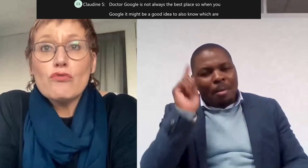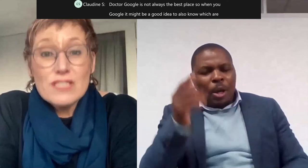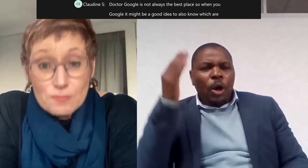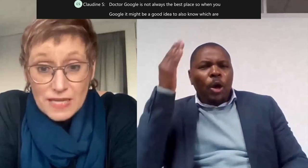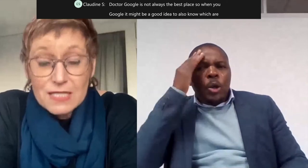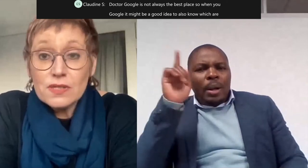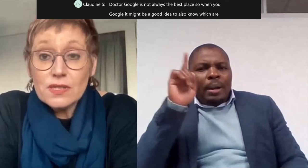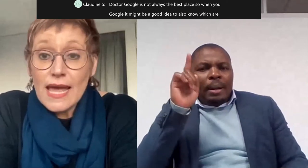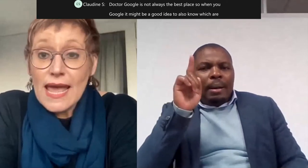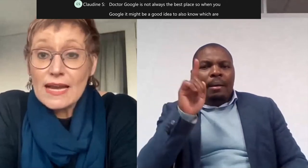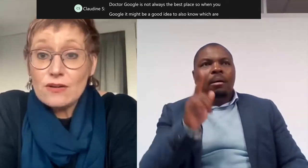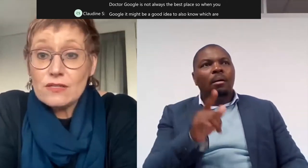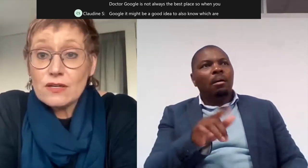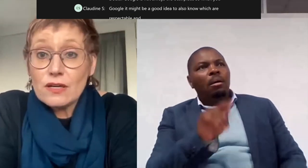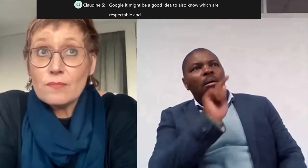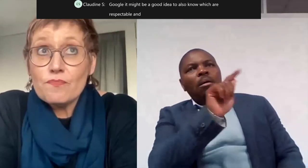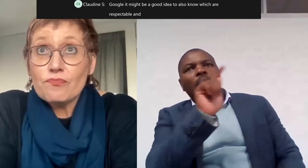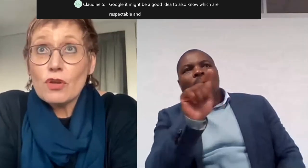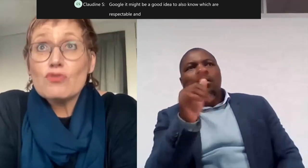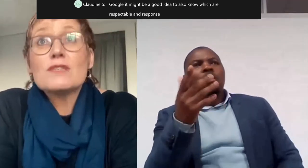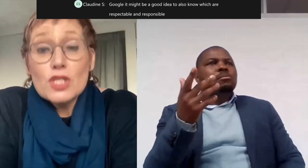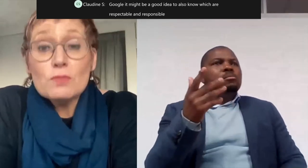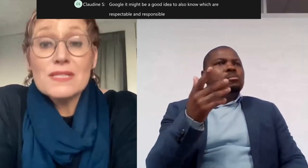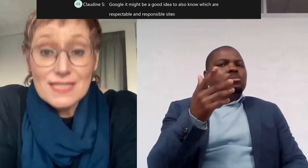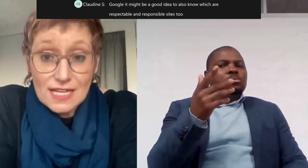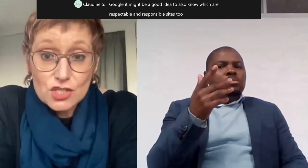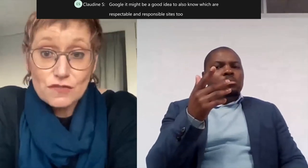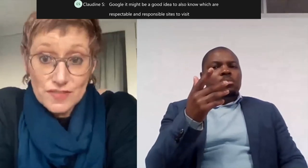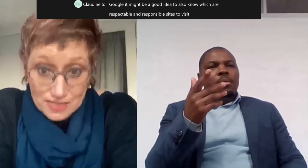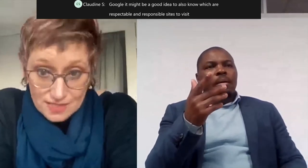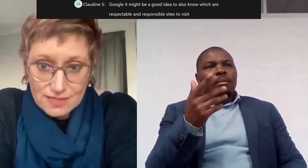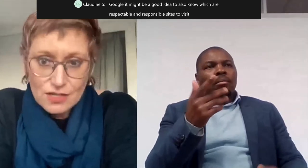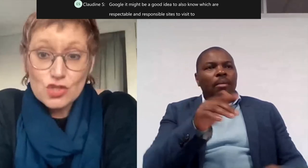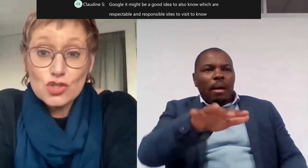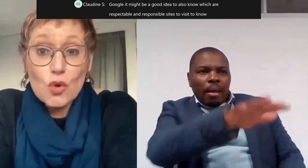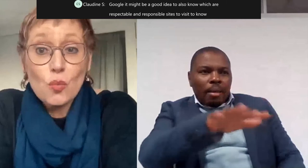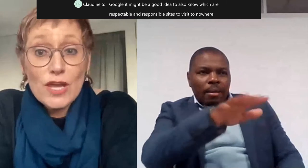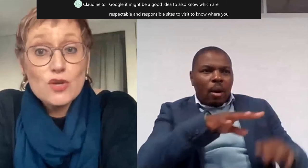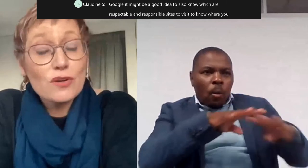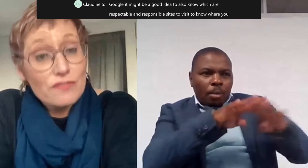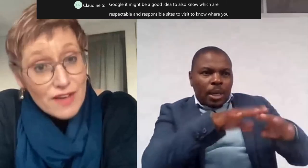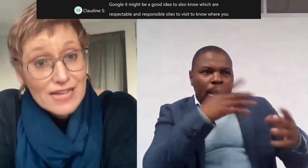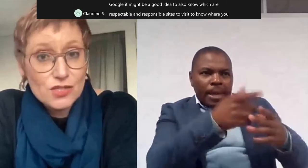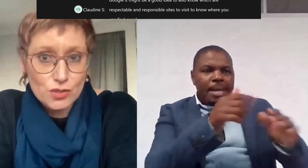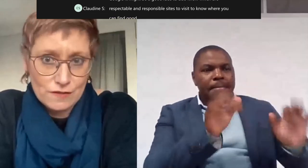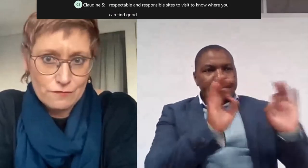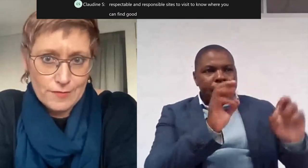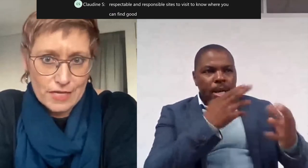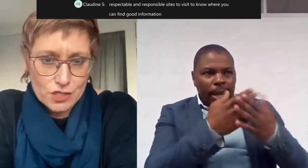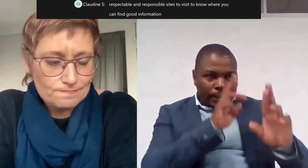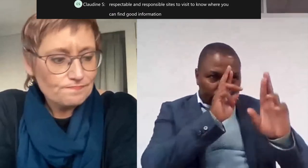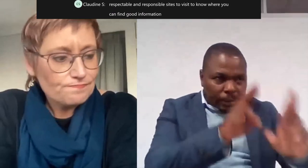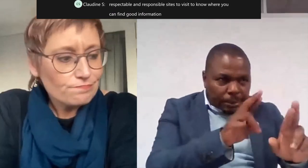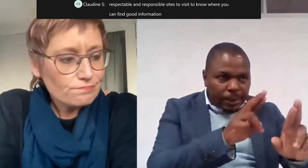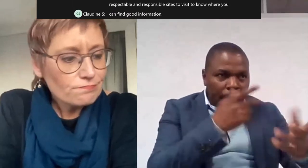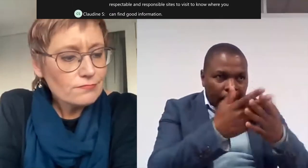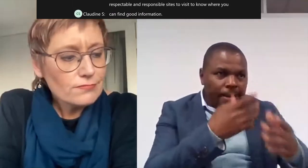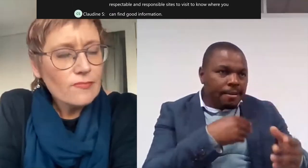which are respectable and responsible sites to visit, to know where you can find good